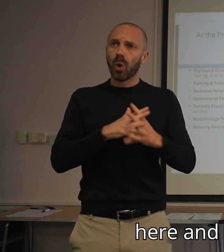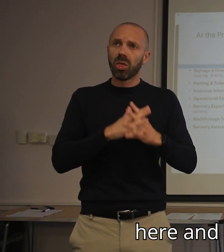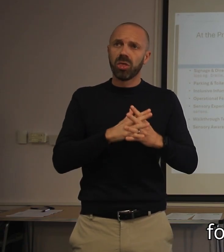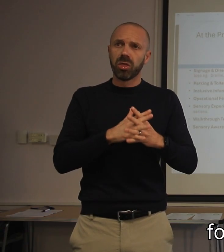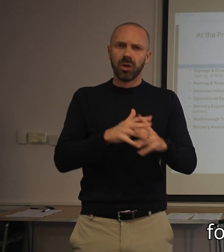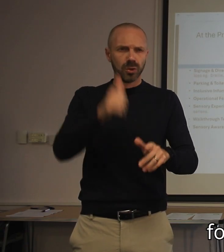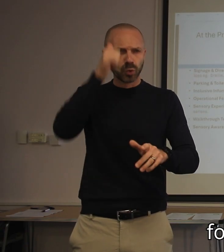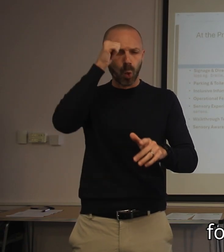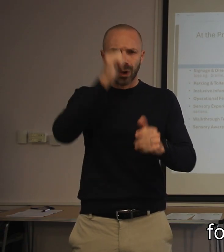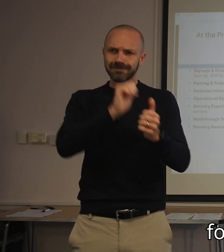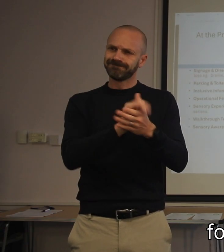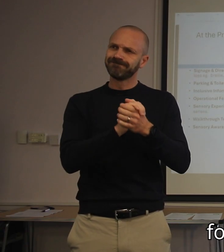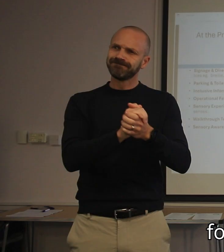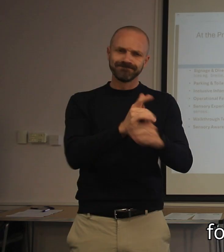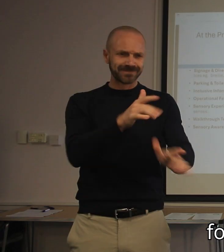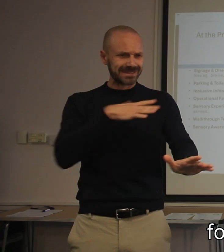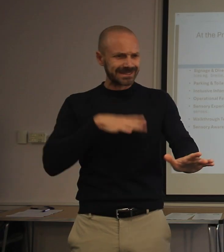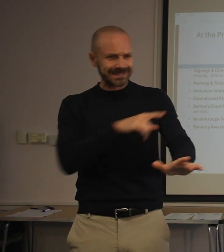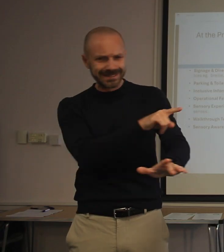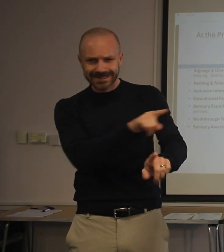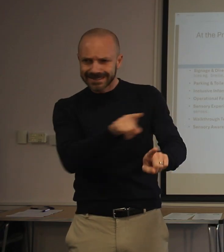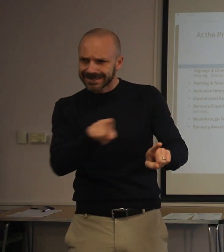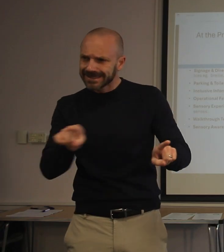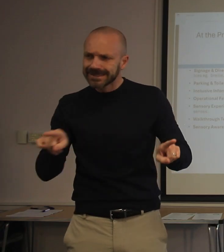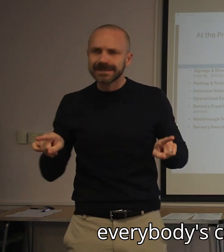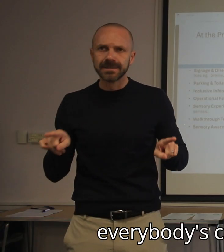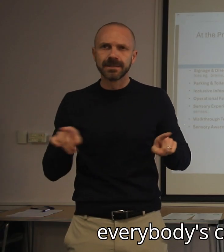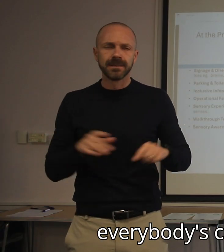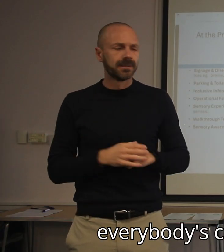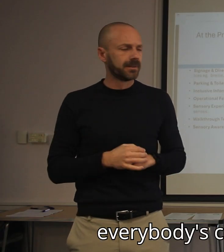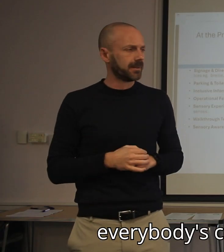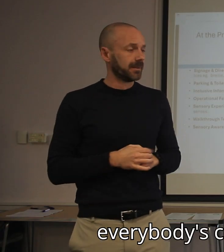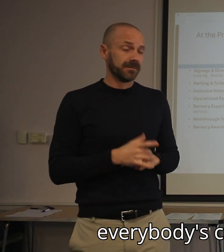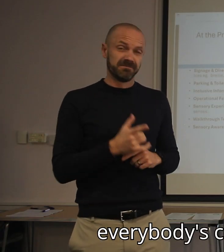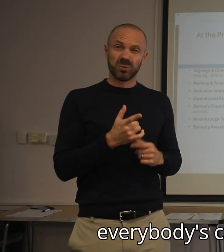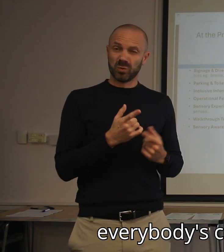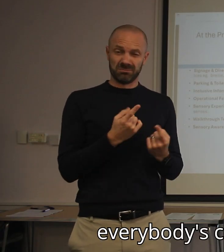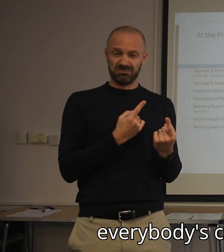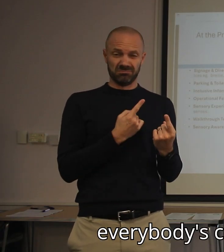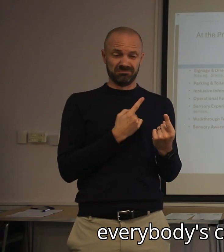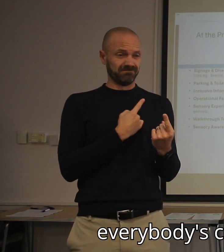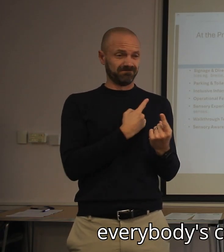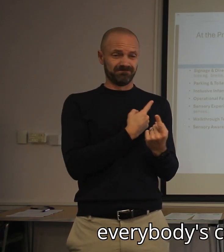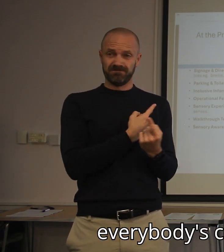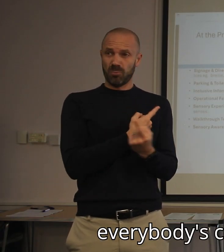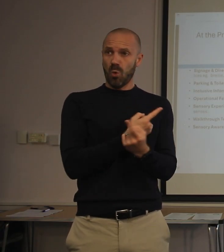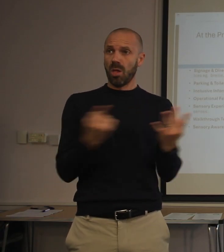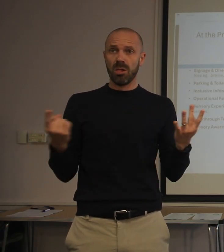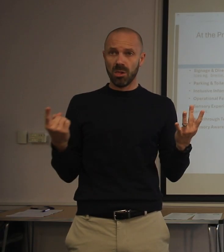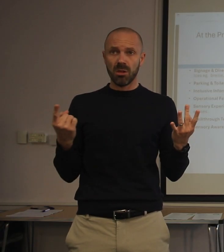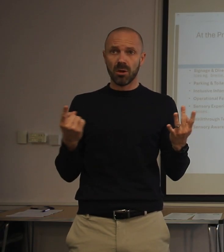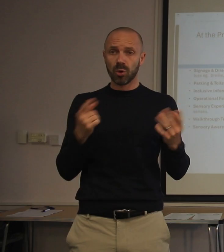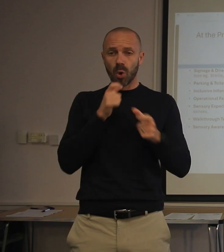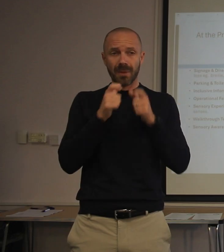appreciate the need for such things. So everybody's comments are all very useful.